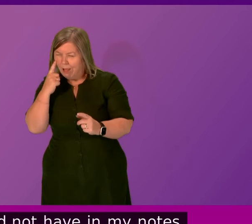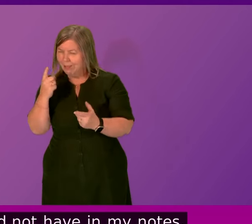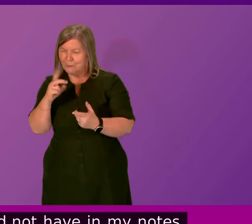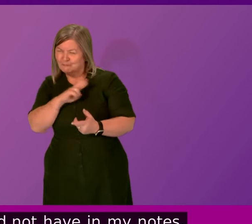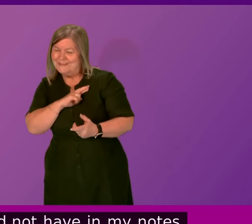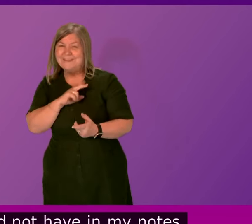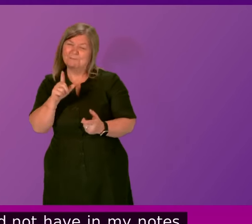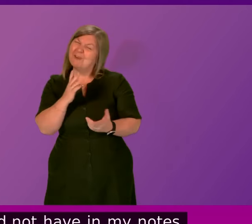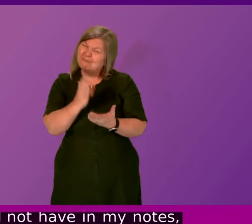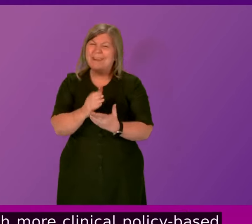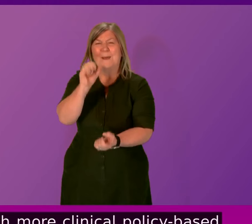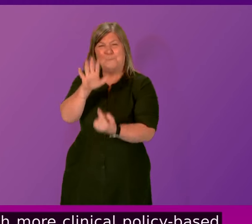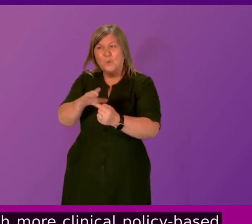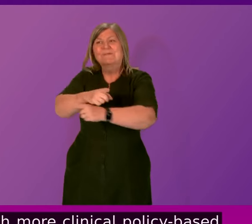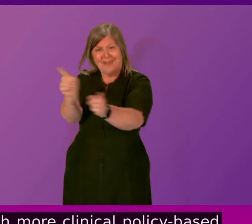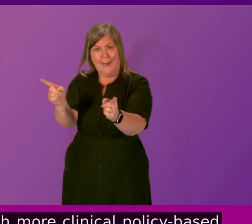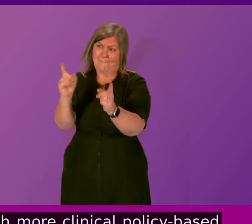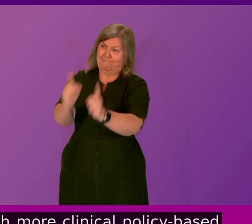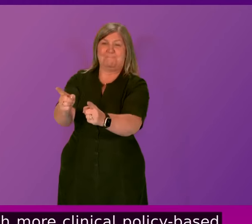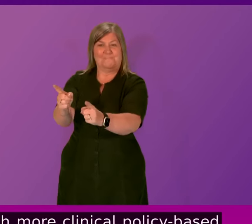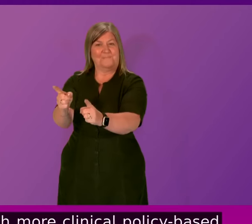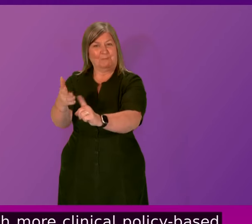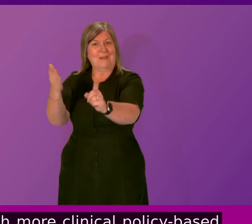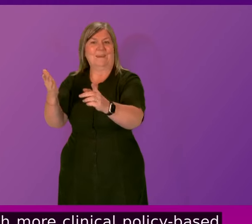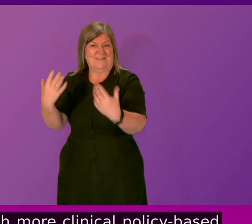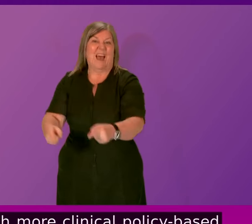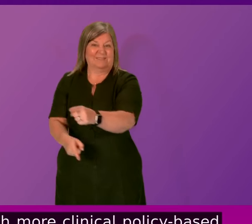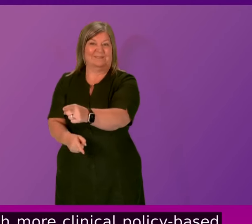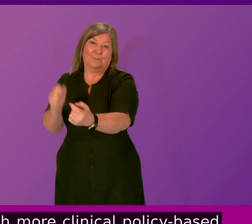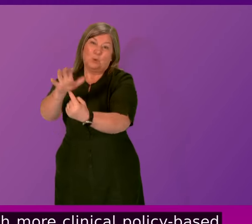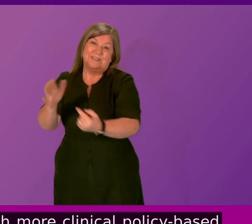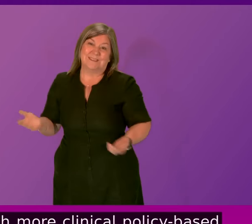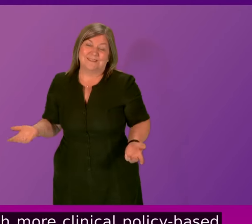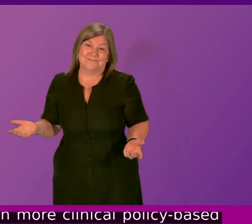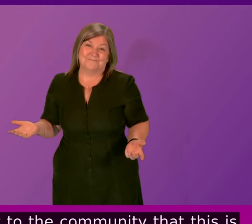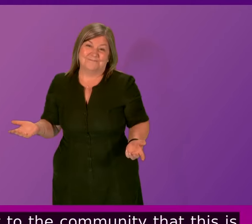is important to the community that this is recognised.